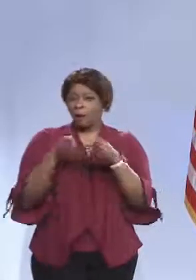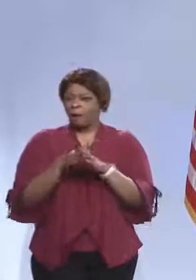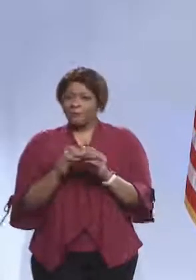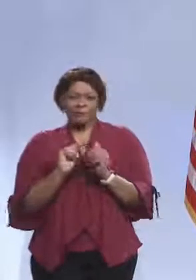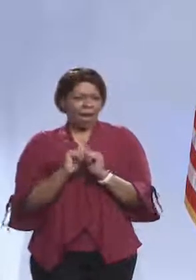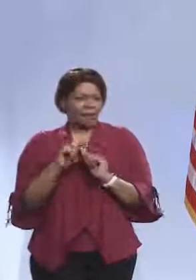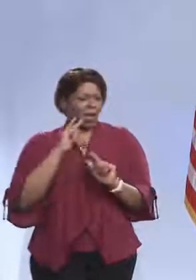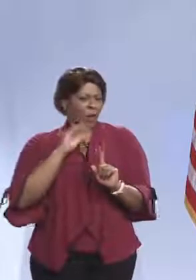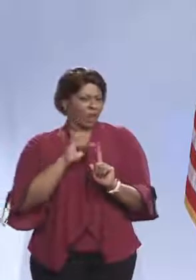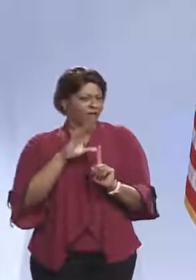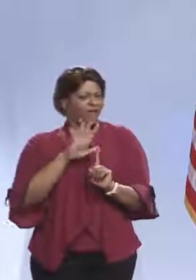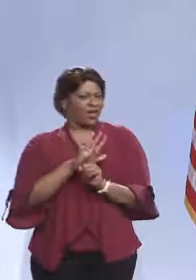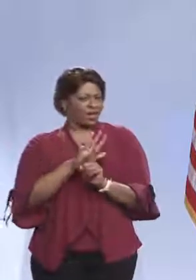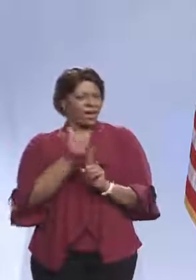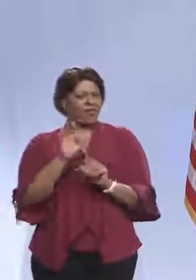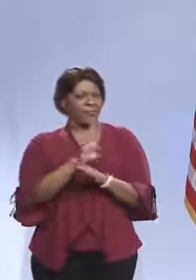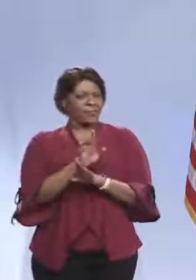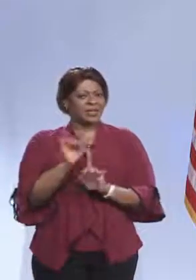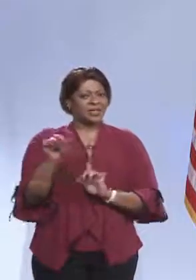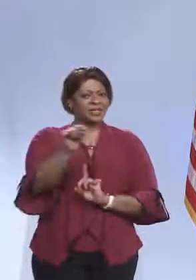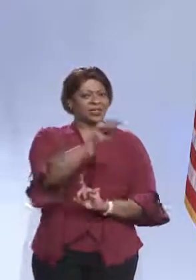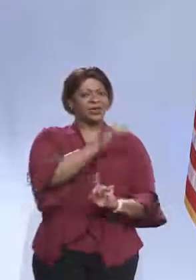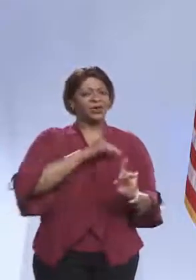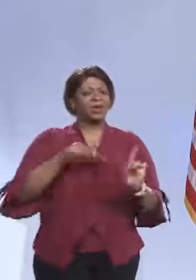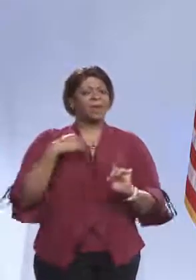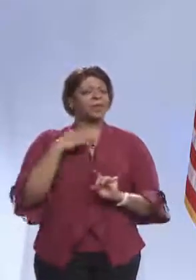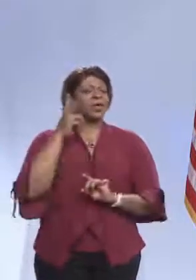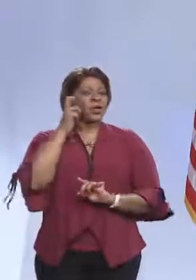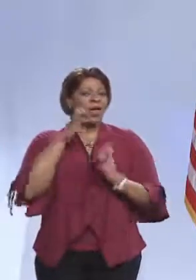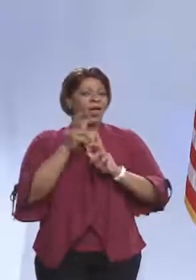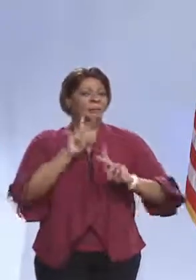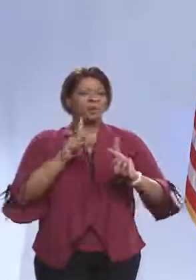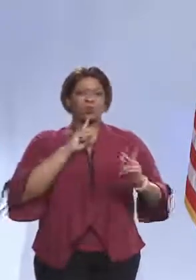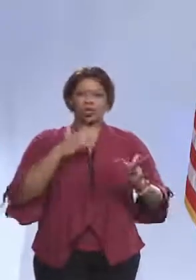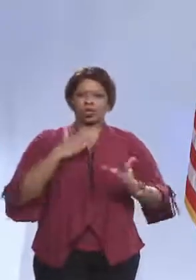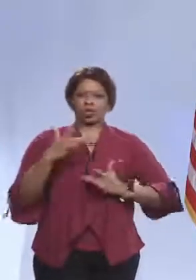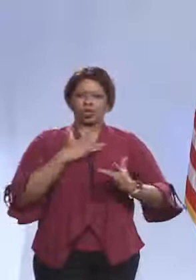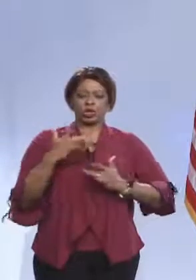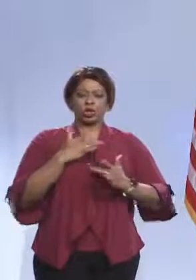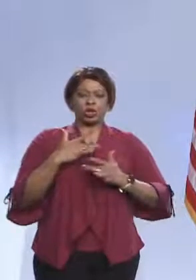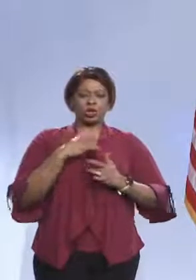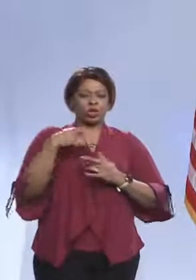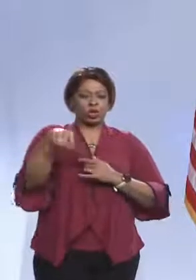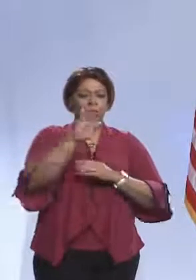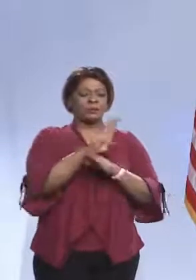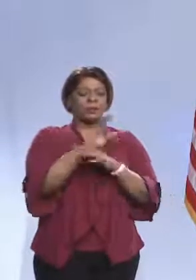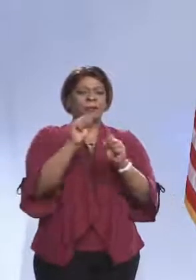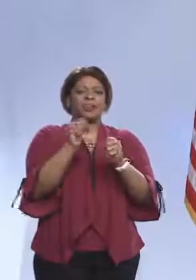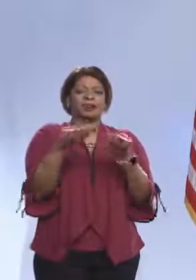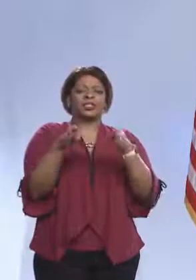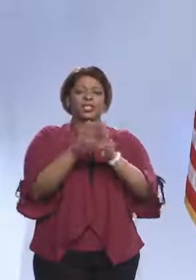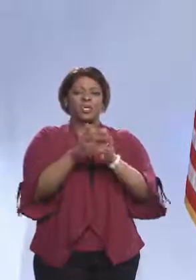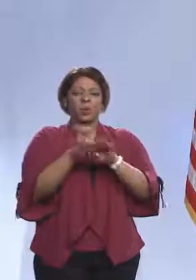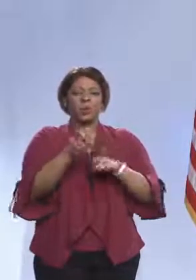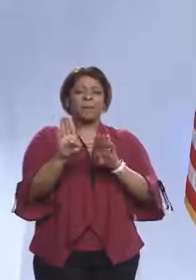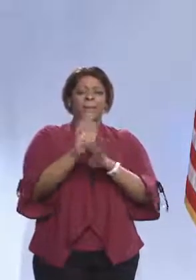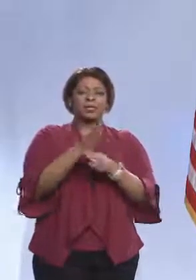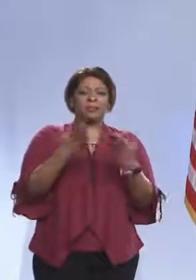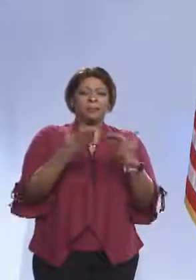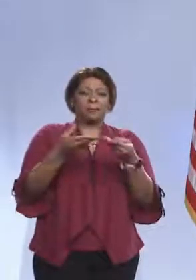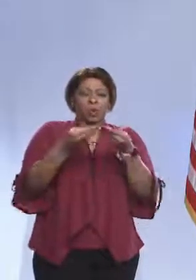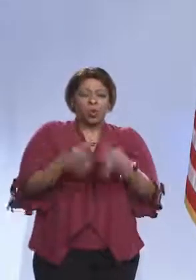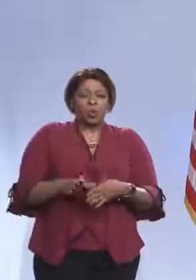that going to affect the other businesses? I'm hearing that a lot of people are concerned that those businesses might be shut down, or those businesses might even